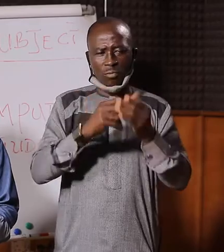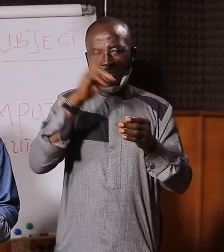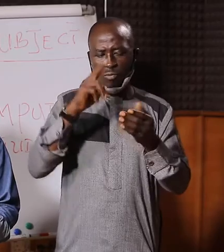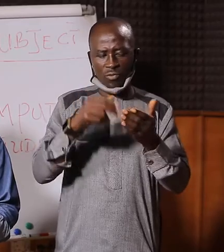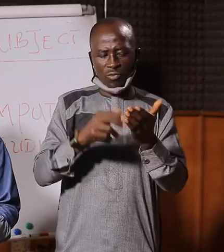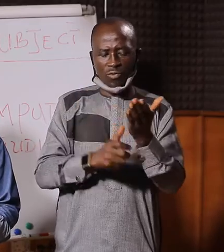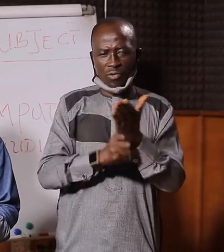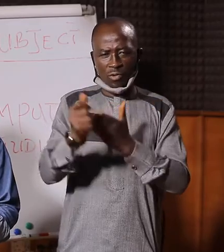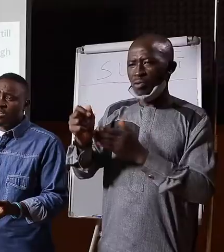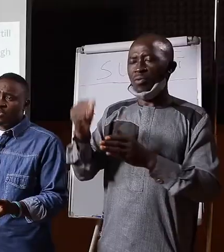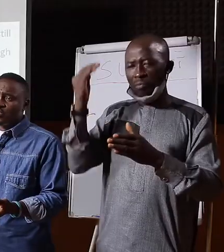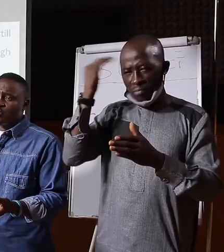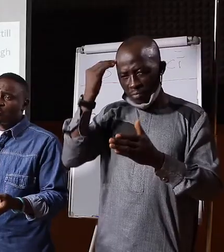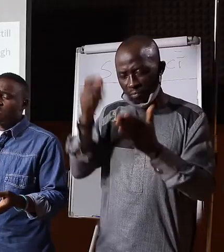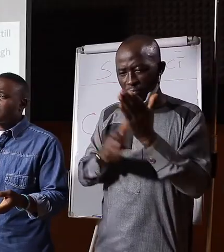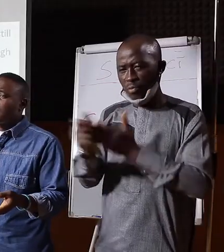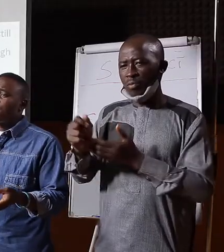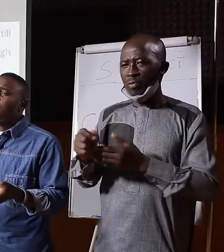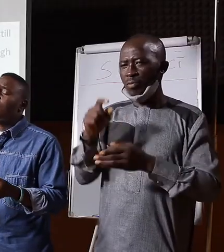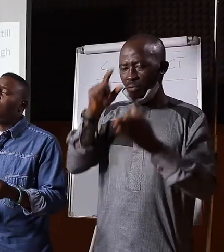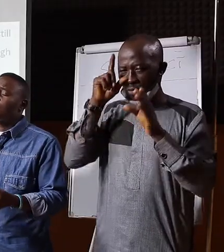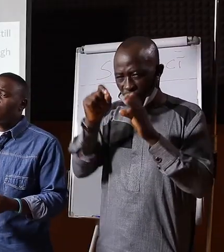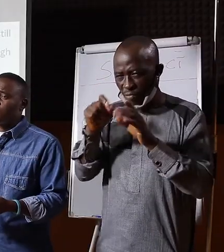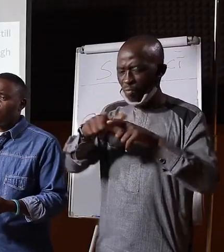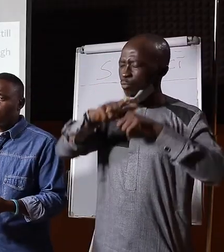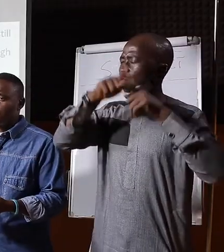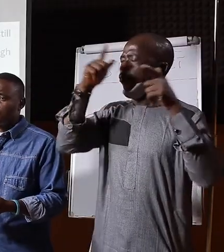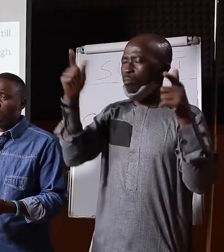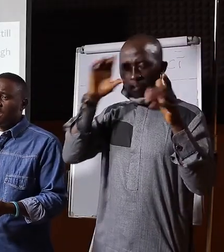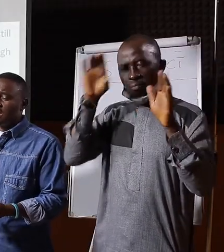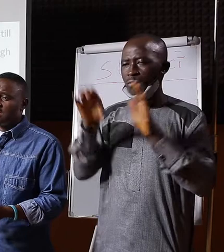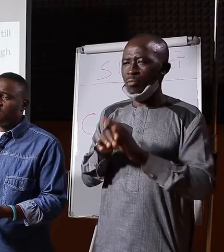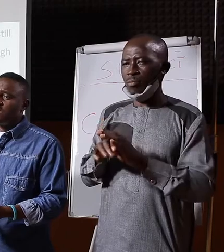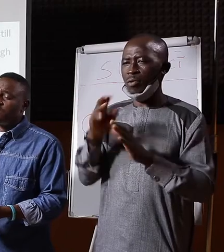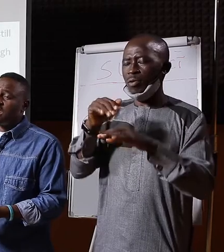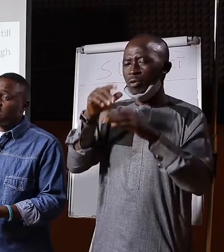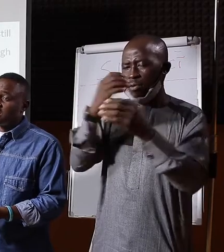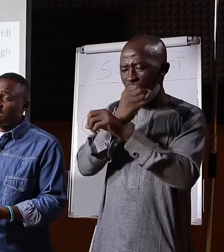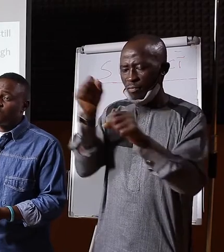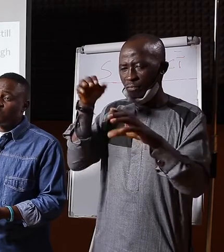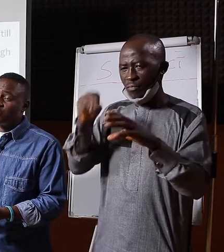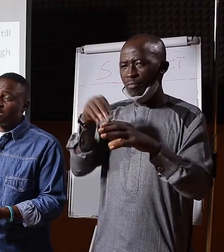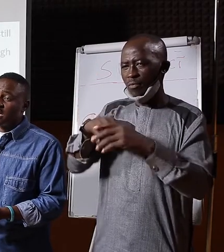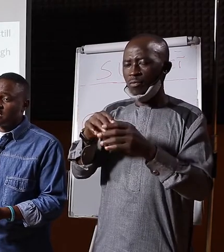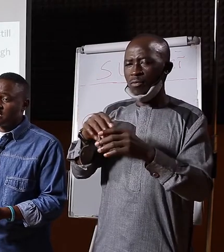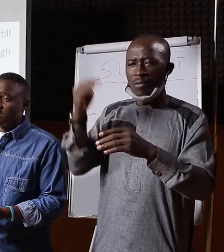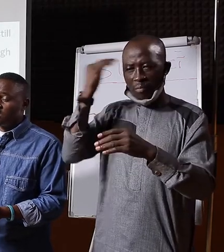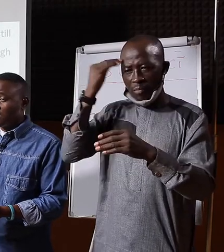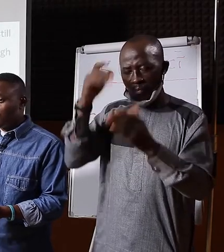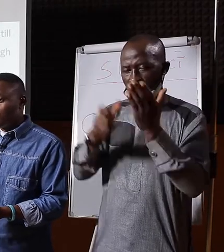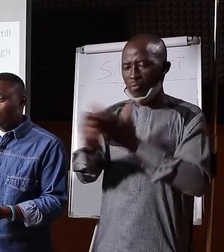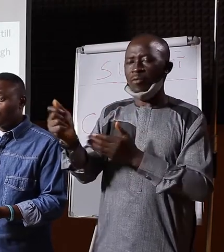readers, yes, memory cards. So you could snap a lot of pictures and save them inside your memory